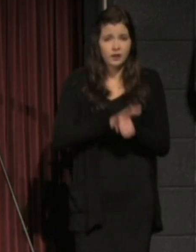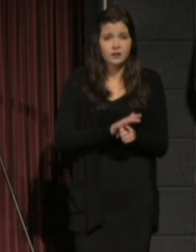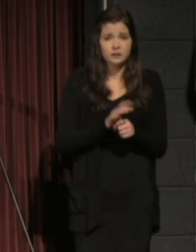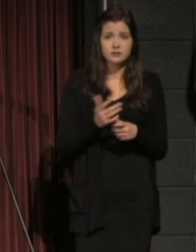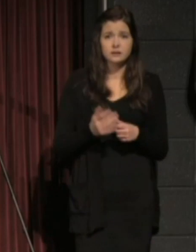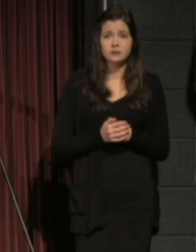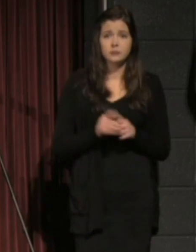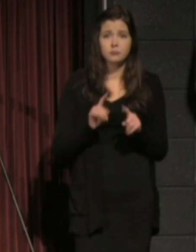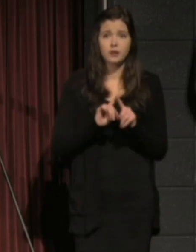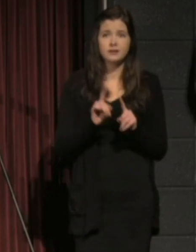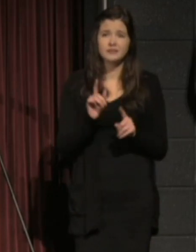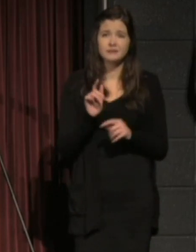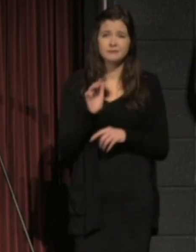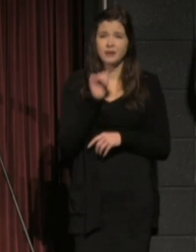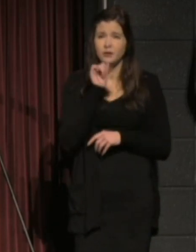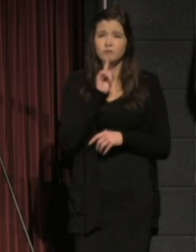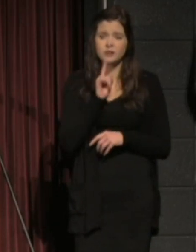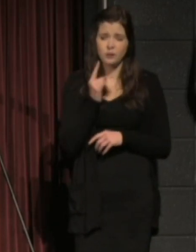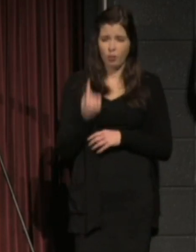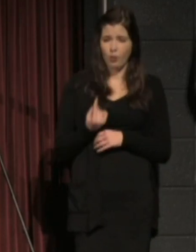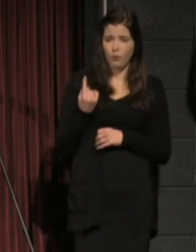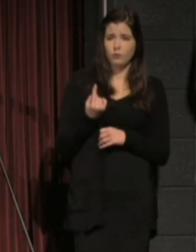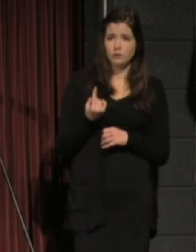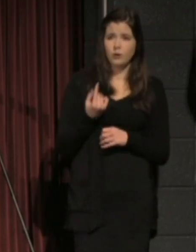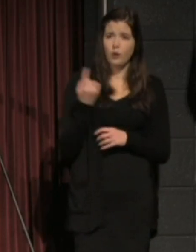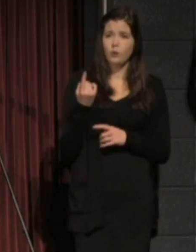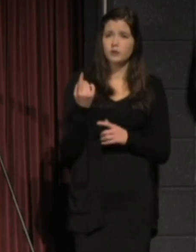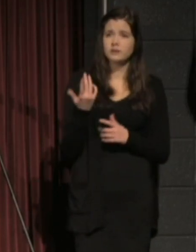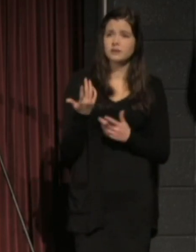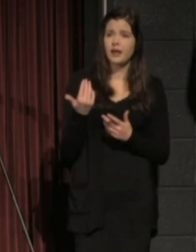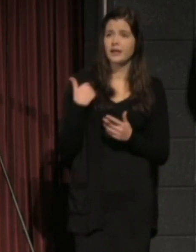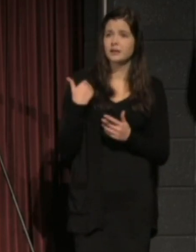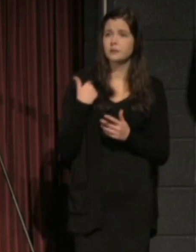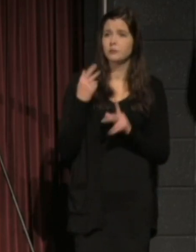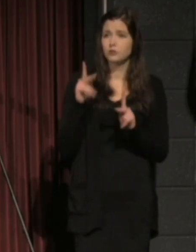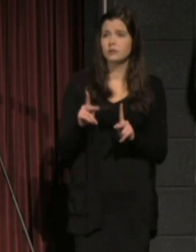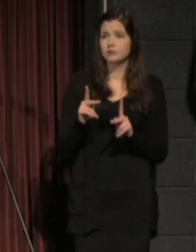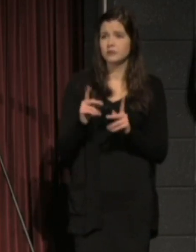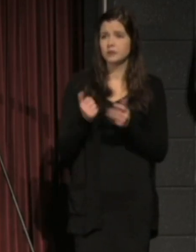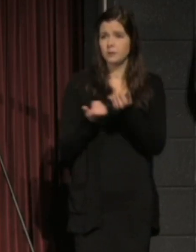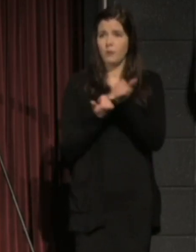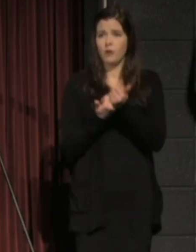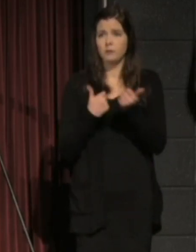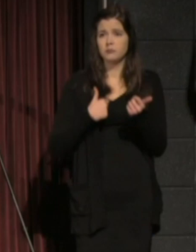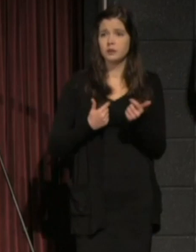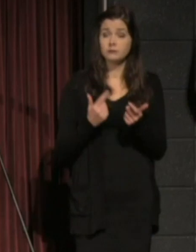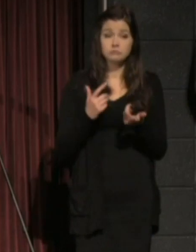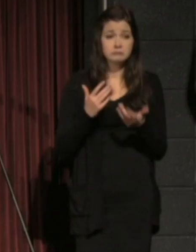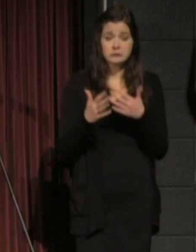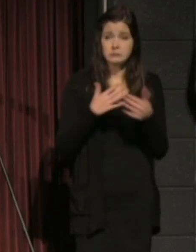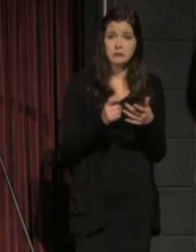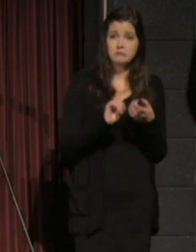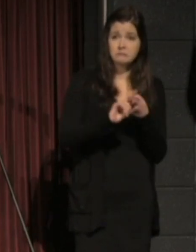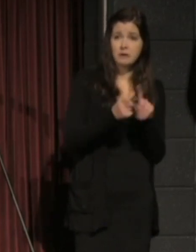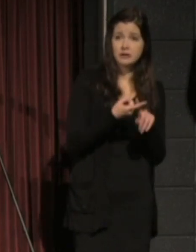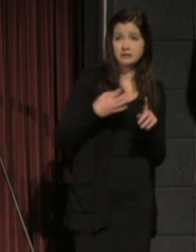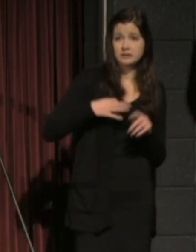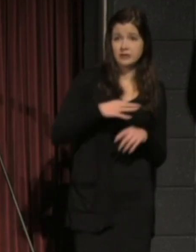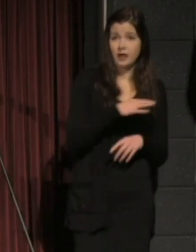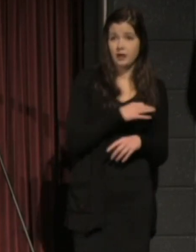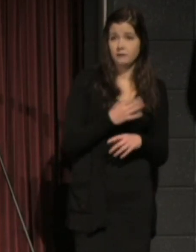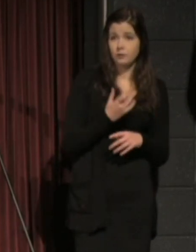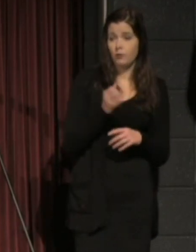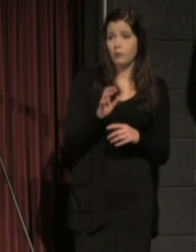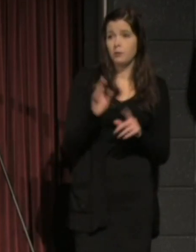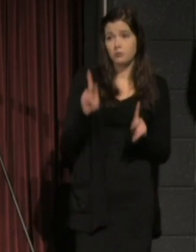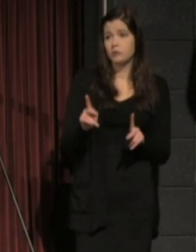did I feel alone. There's always been someone in my corner, no matter if it was a friend or a staff or faculty member that works here at